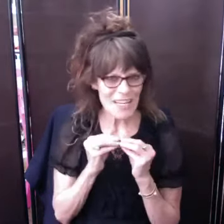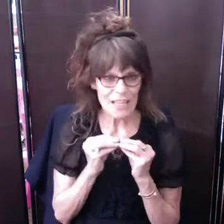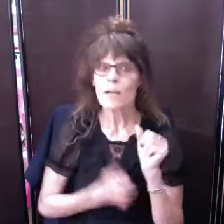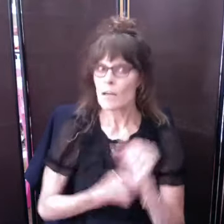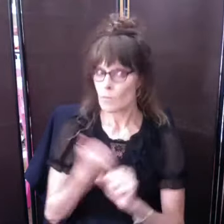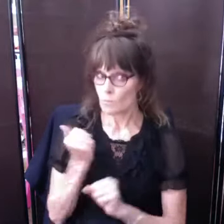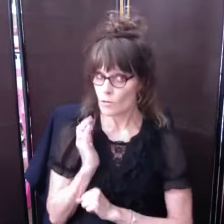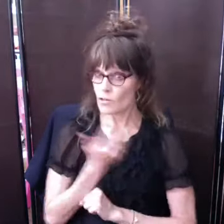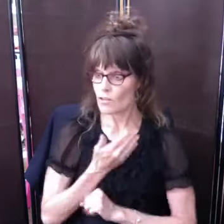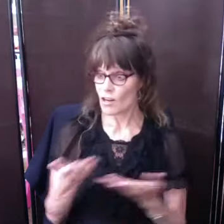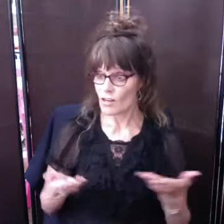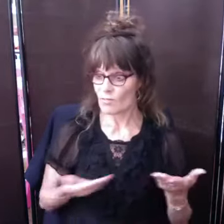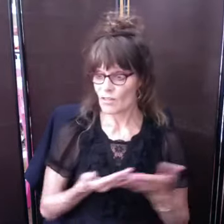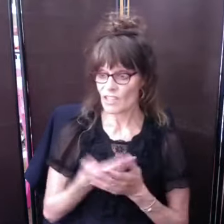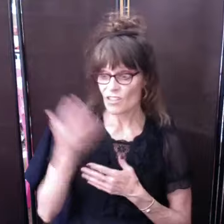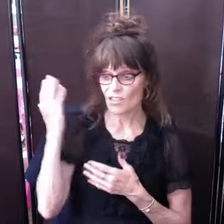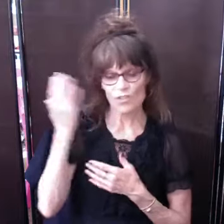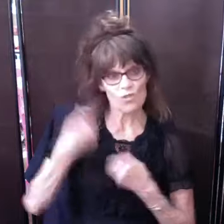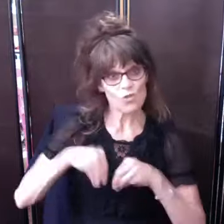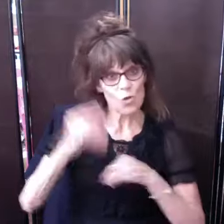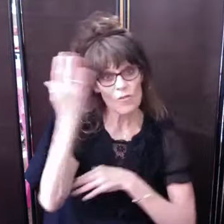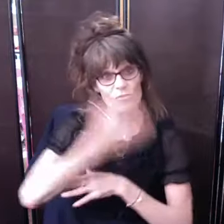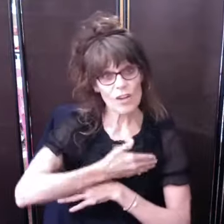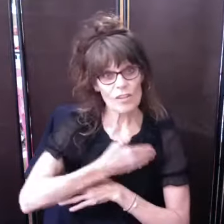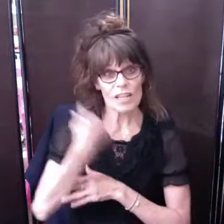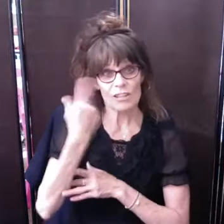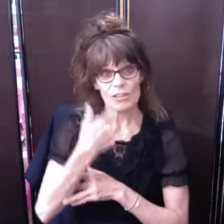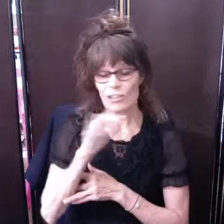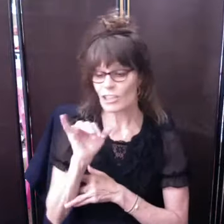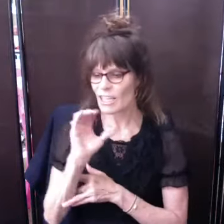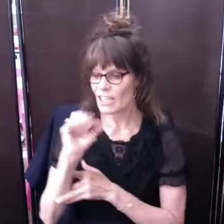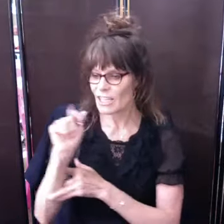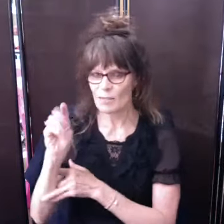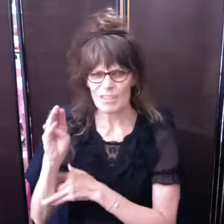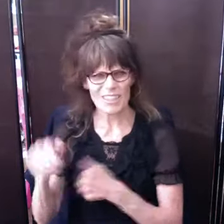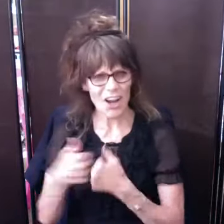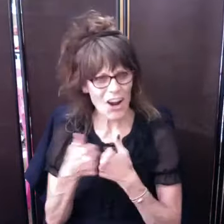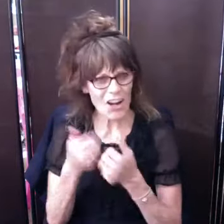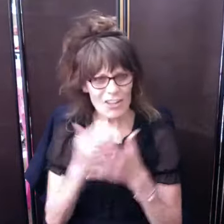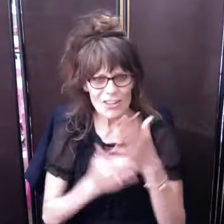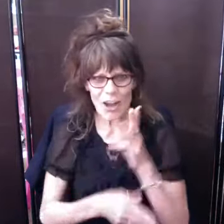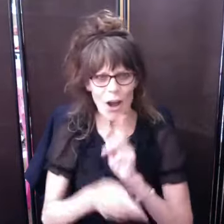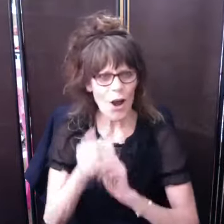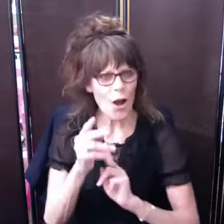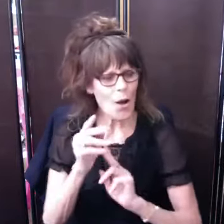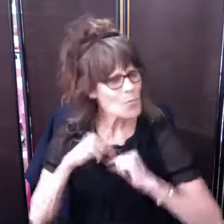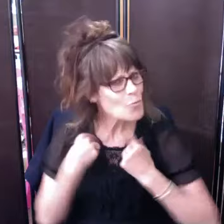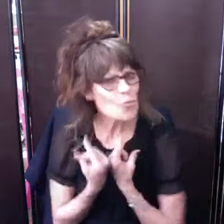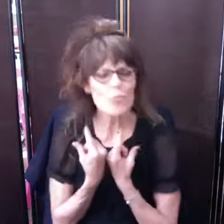places are storefront places. They look like Alano clubs to you guys, and it's hard, right? Some of these group inventories I've done over the years, I said the best thing y'all could do